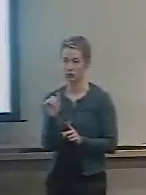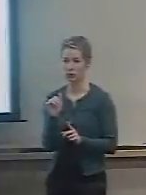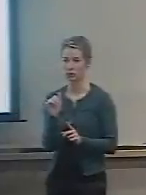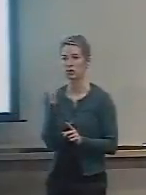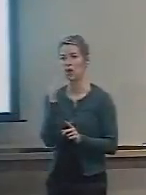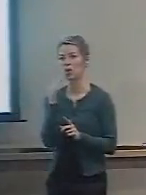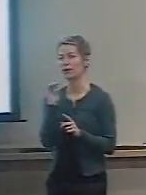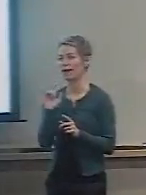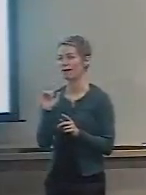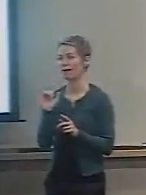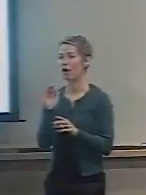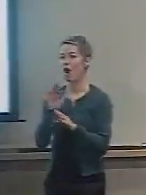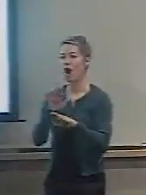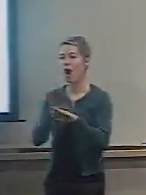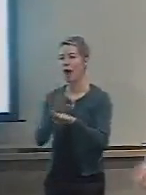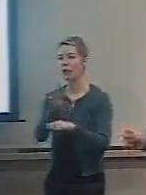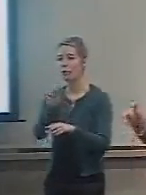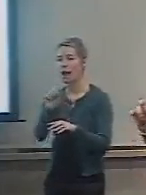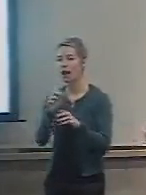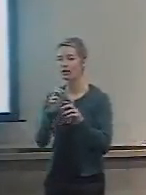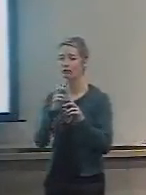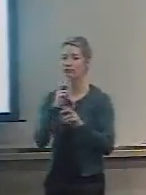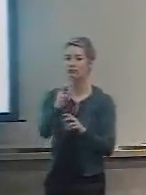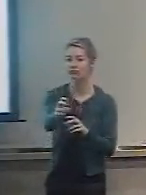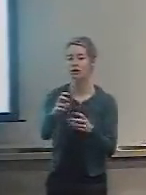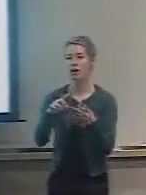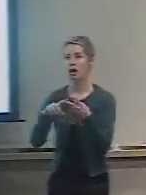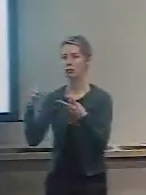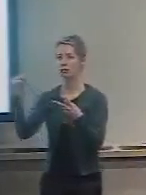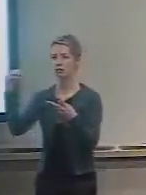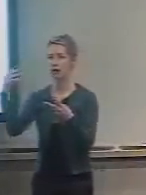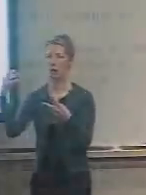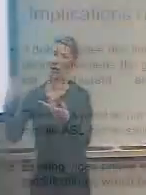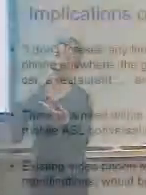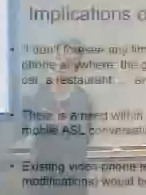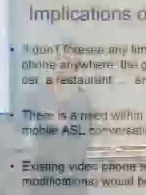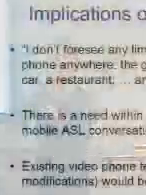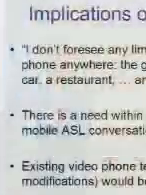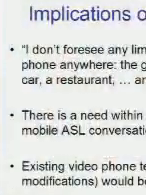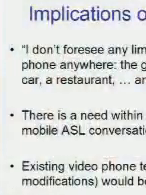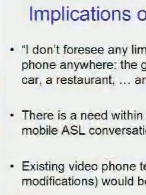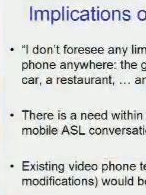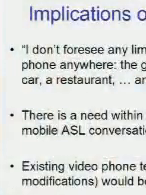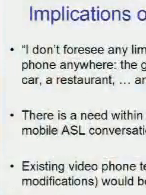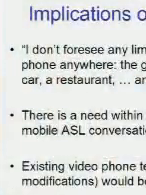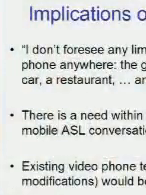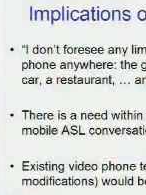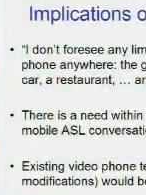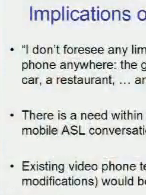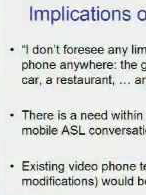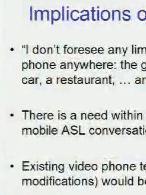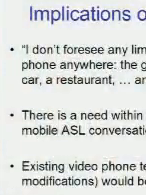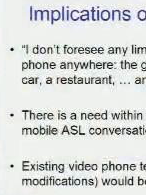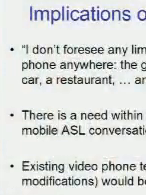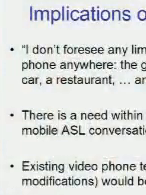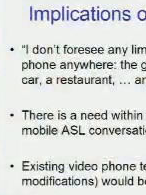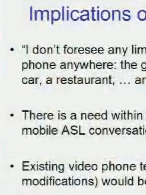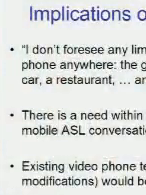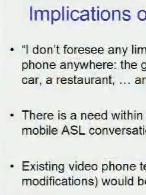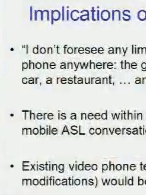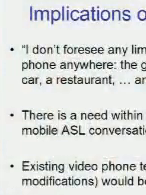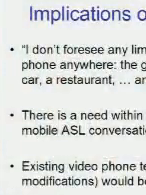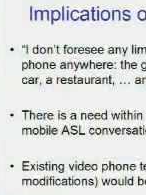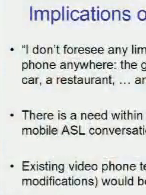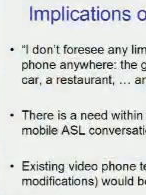riding on the bus, in the shower. Well, I don't know about in the shower, but so the implications from the focus group, I'm not going to go